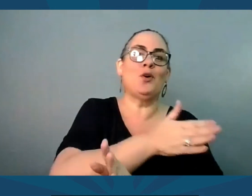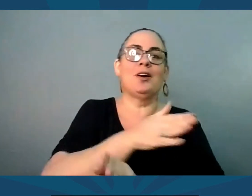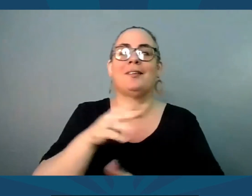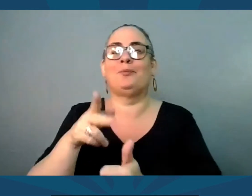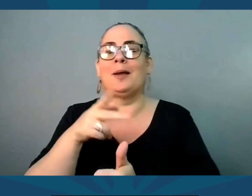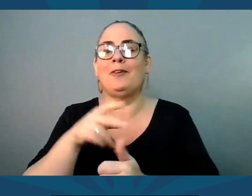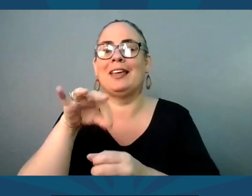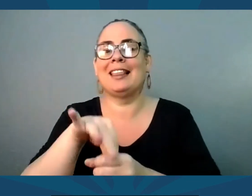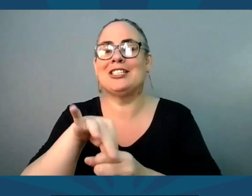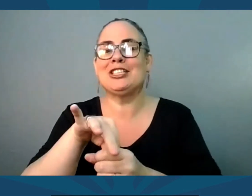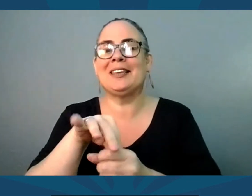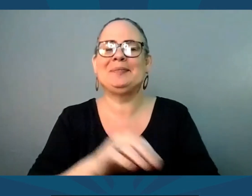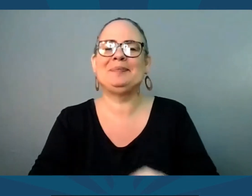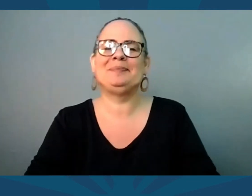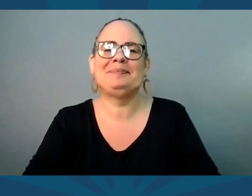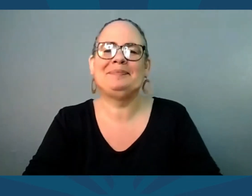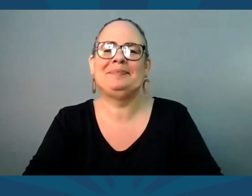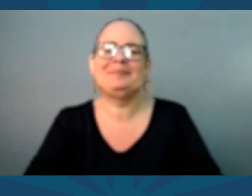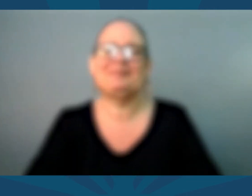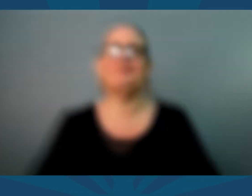primary election.